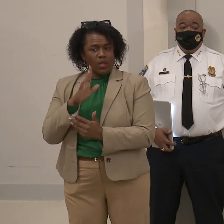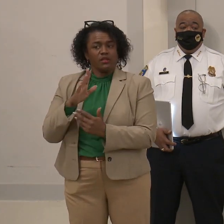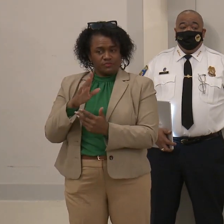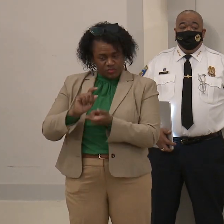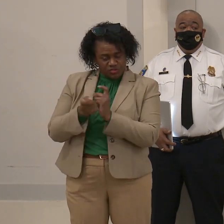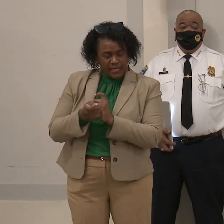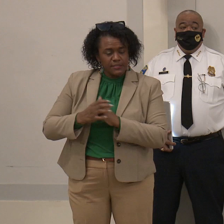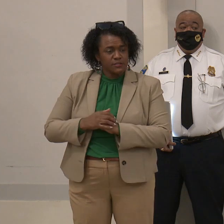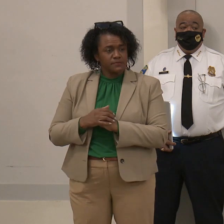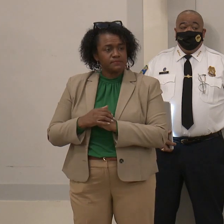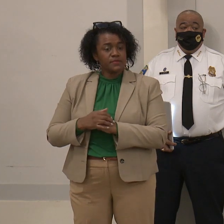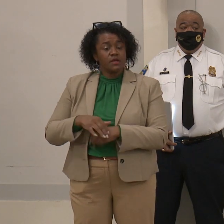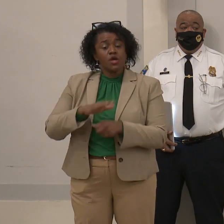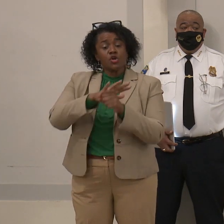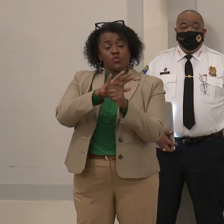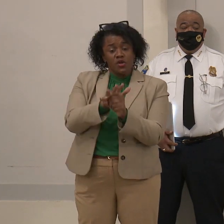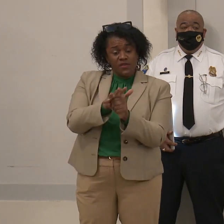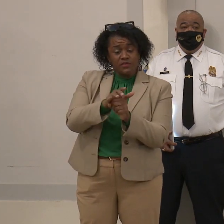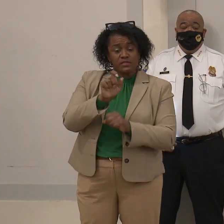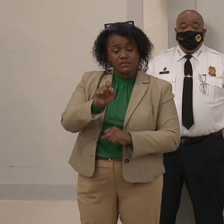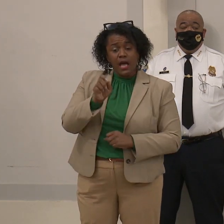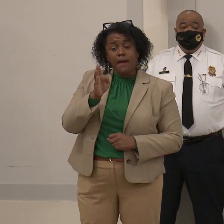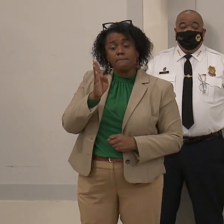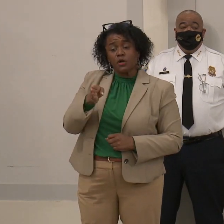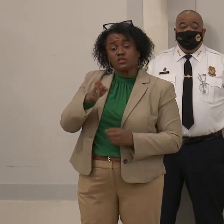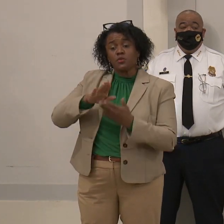order, please visit